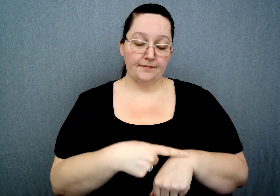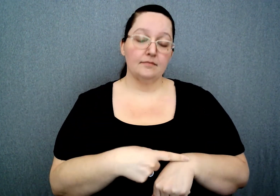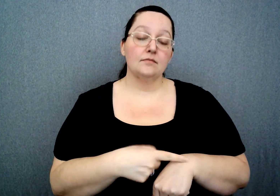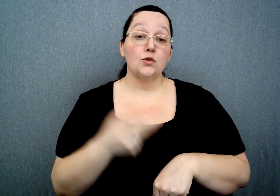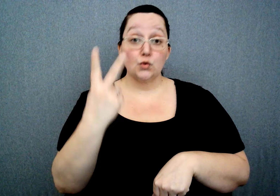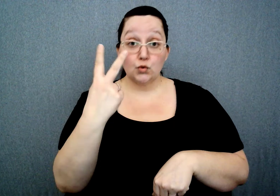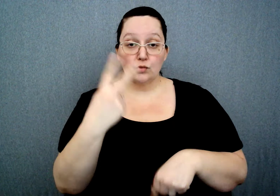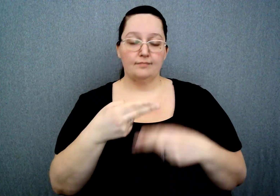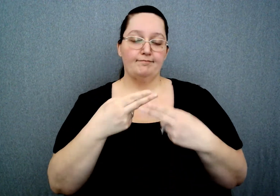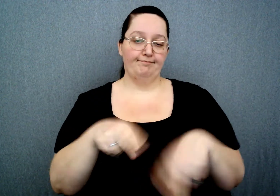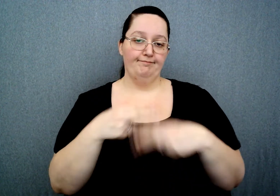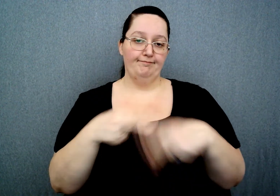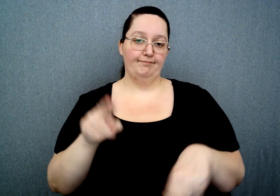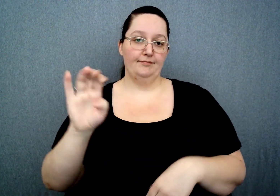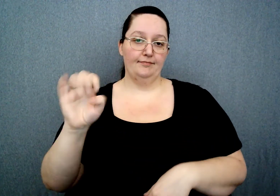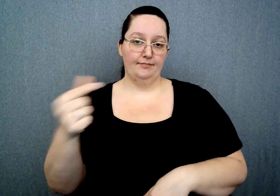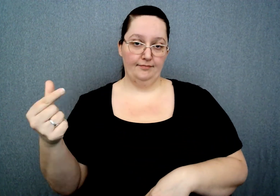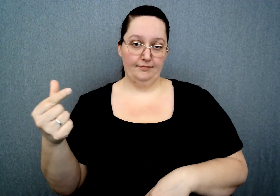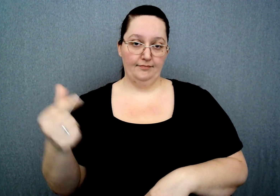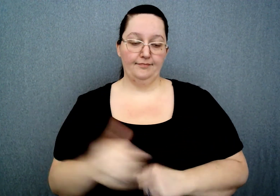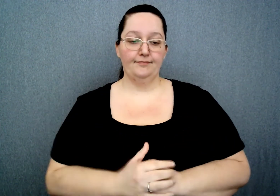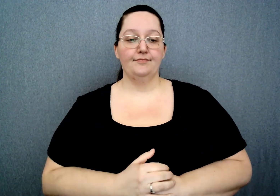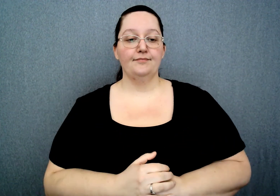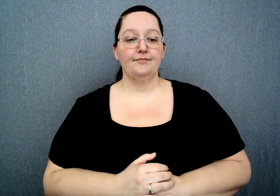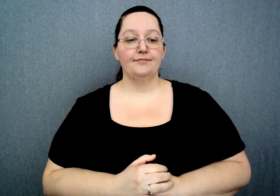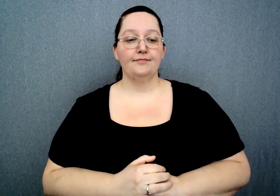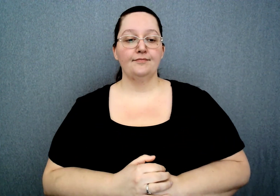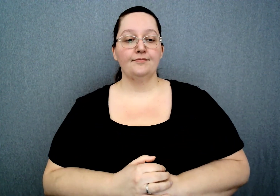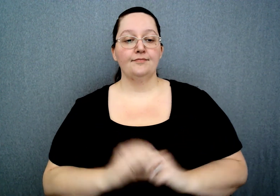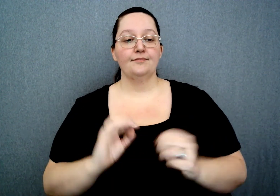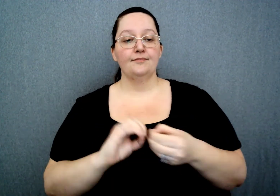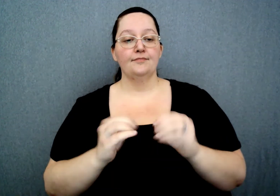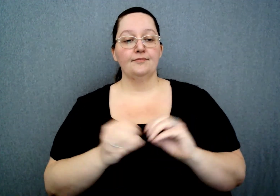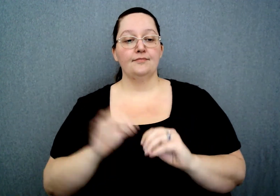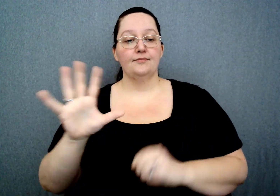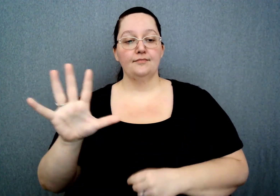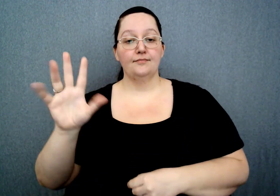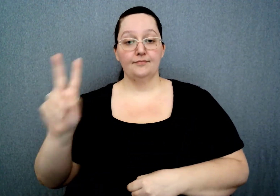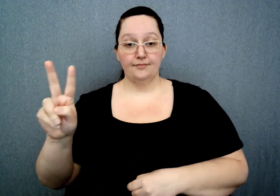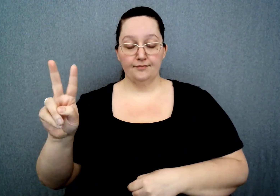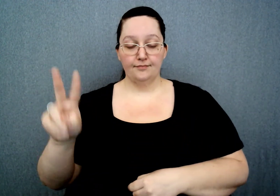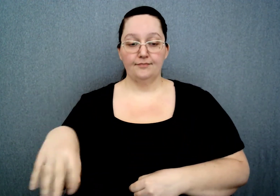That would be 1 times, whereas egg is twice.